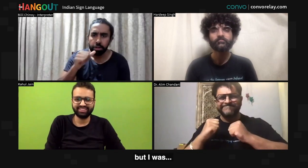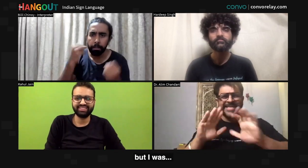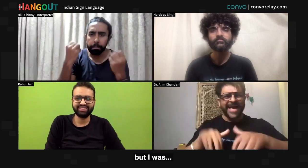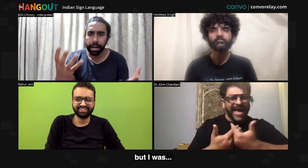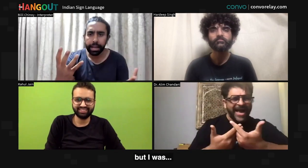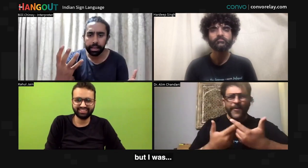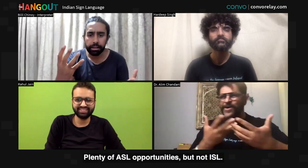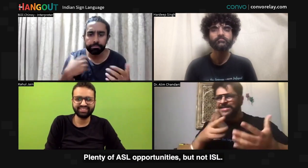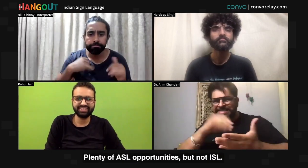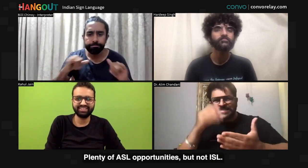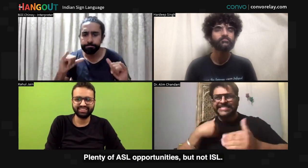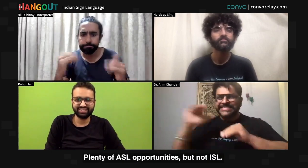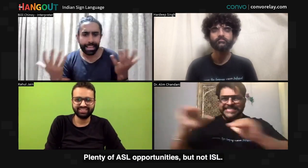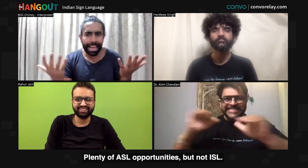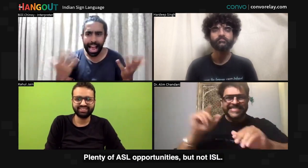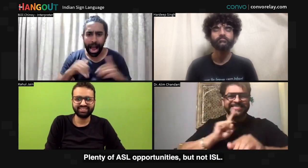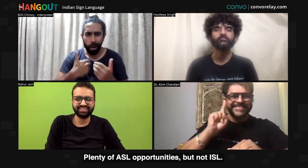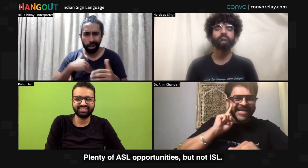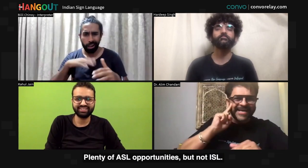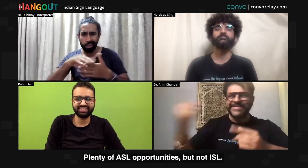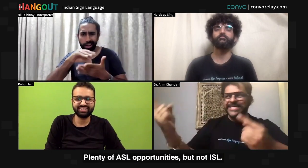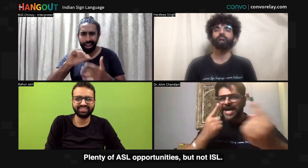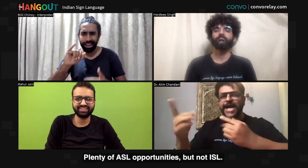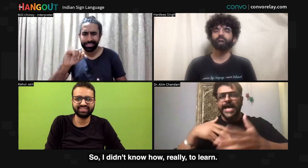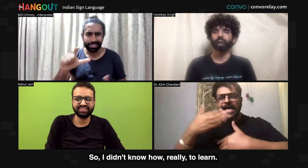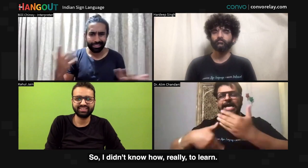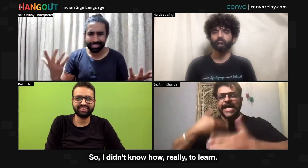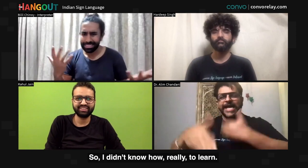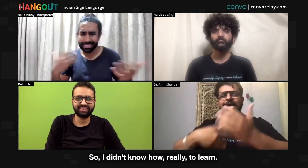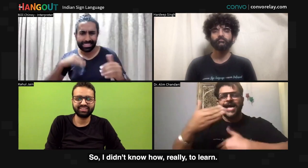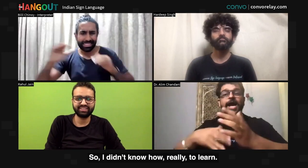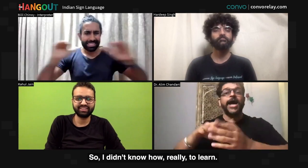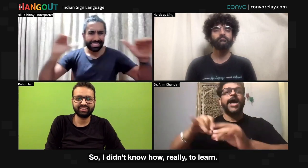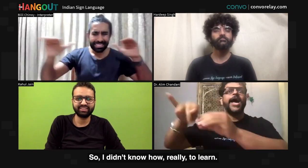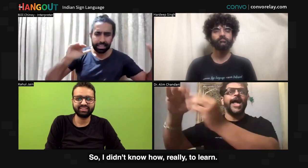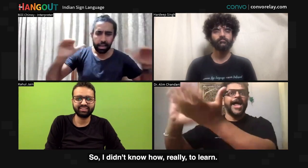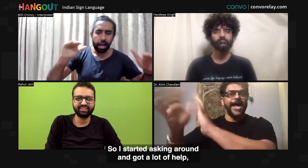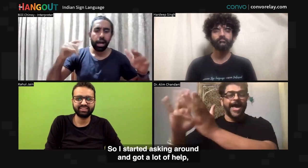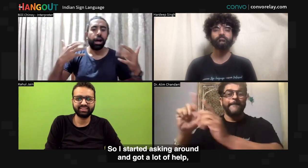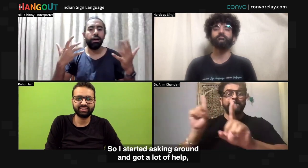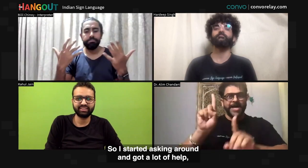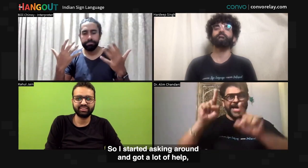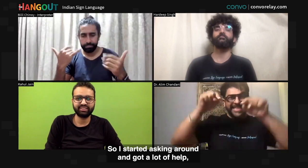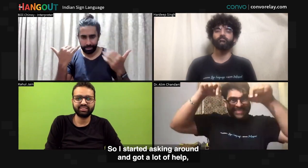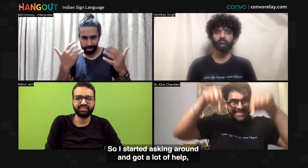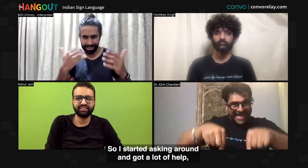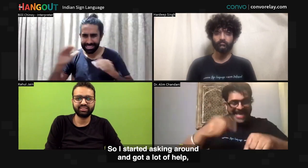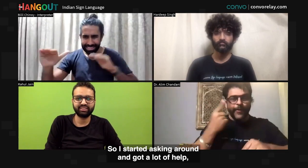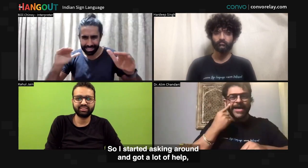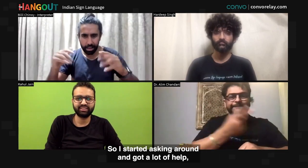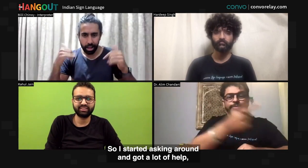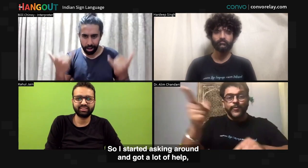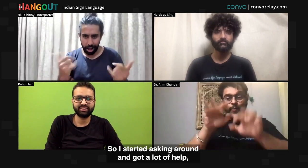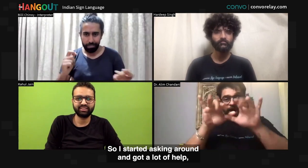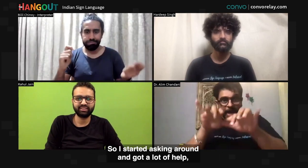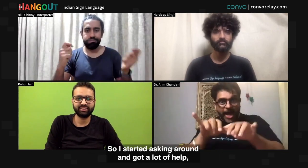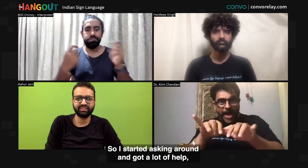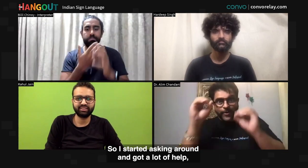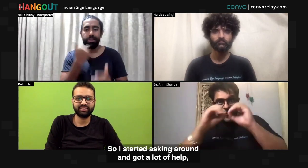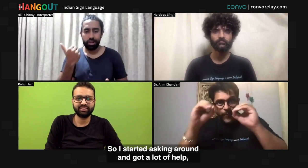– plenty of ASL opportunities, but not ISL. So, I didn't know how really to learn. So, I started asking around and got a